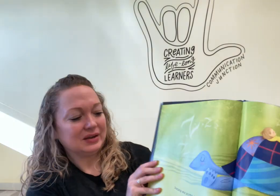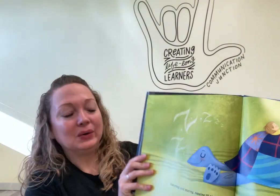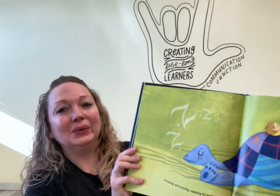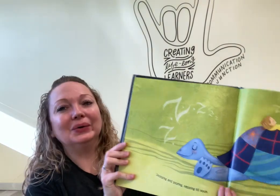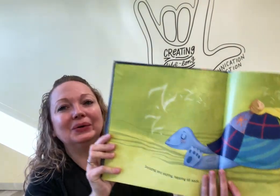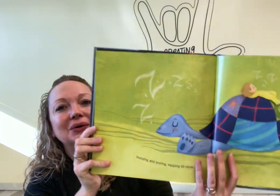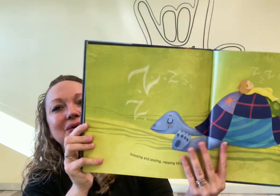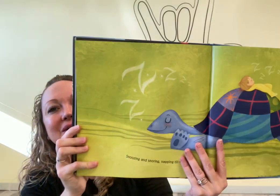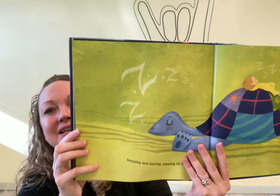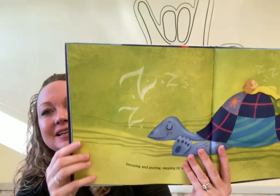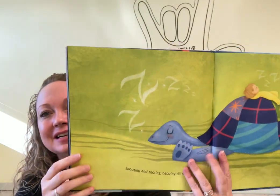Oh,